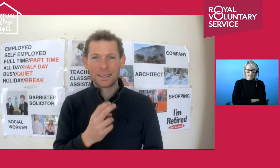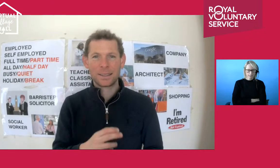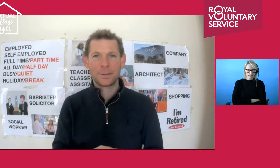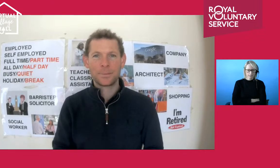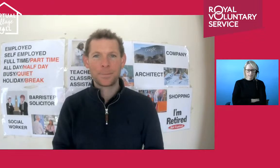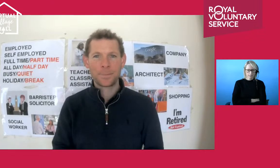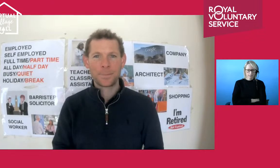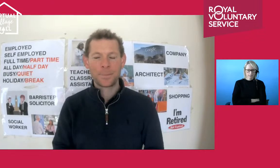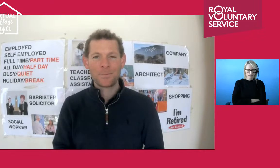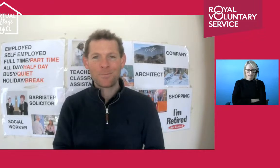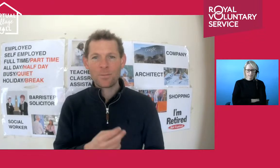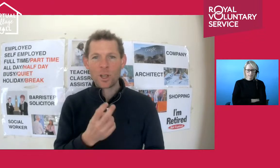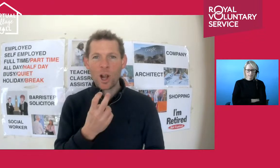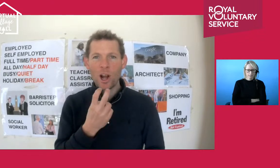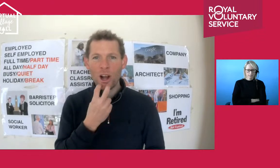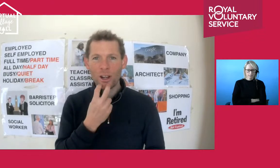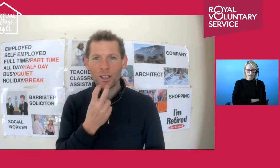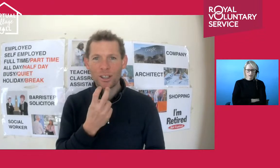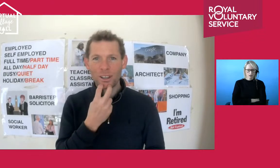Auntie.